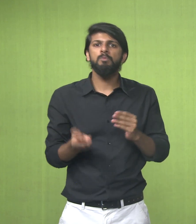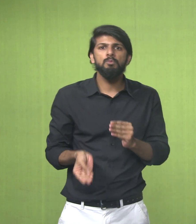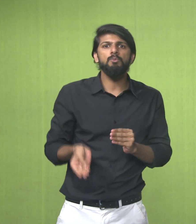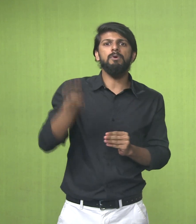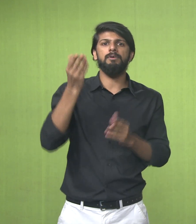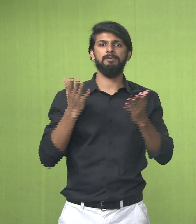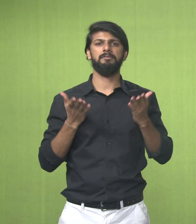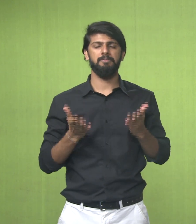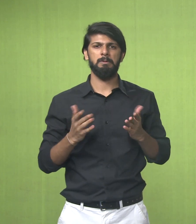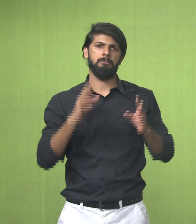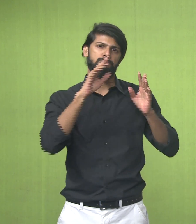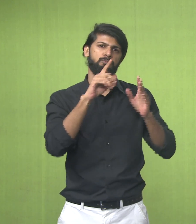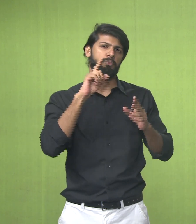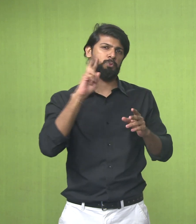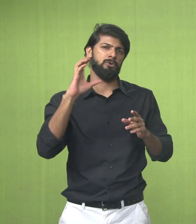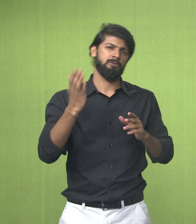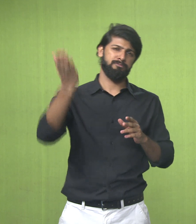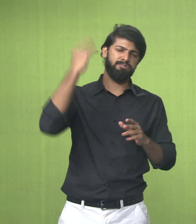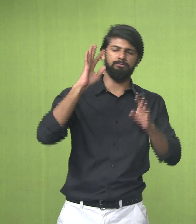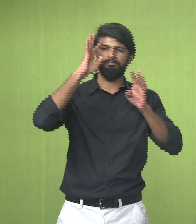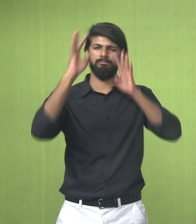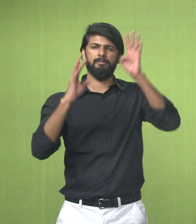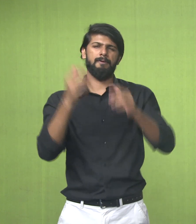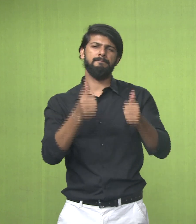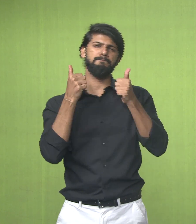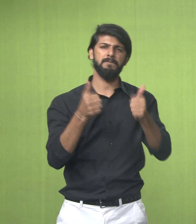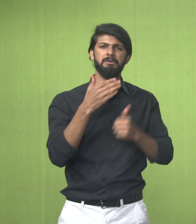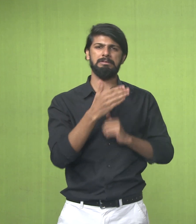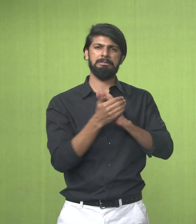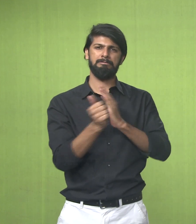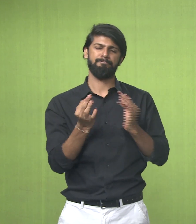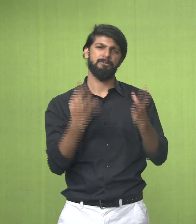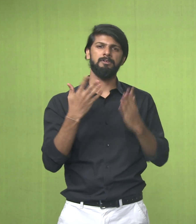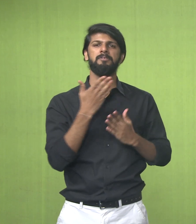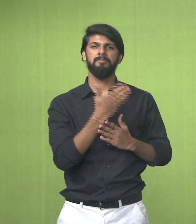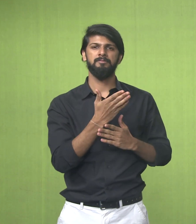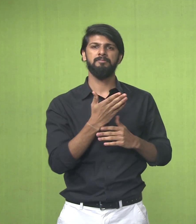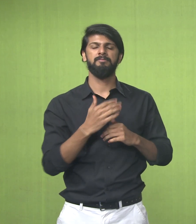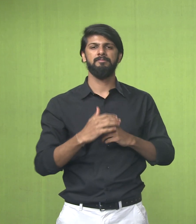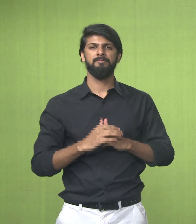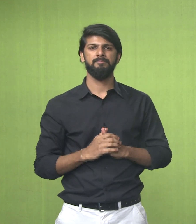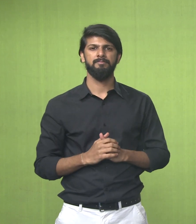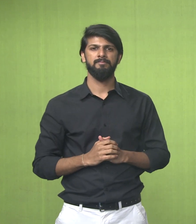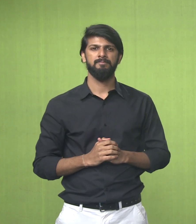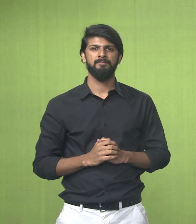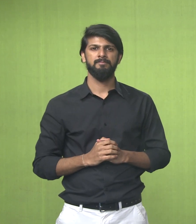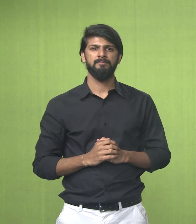creative, innovative symbols which had a very deep effect on modern Indian art thanks to Indus Valley Civilization and the skill of the artists.